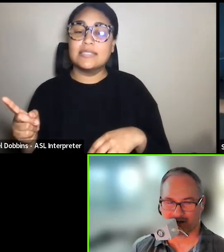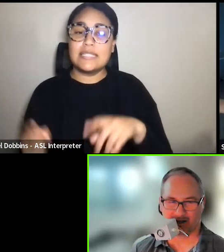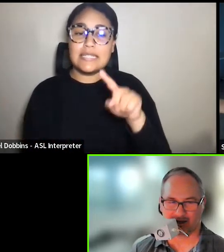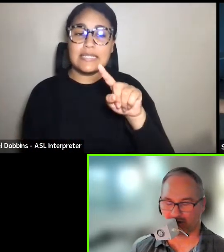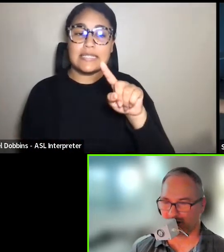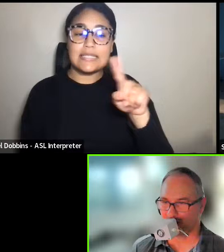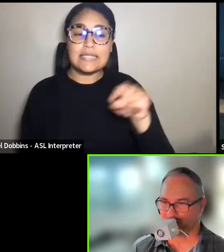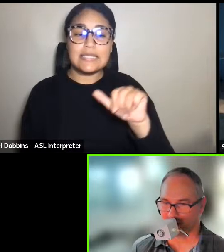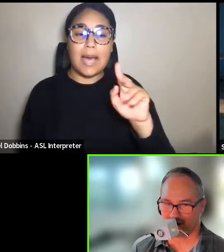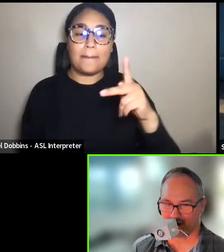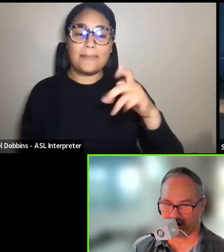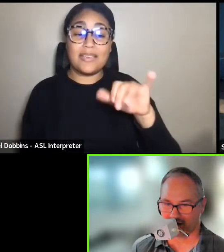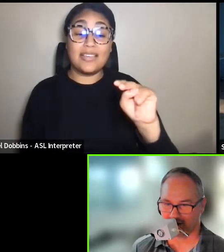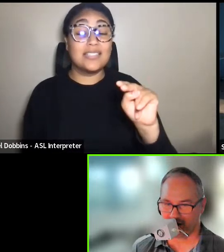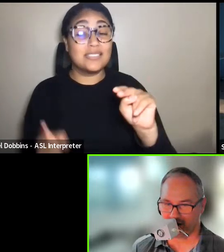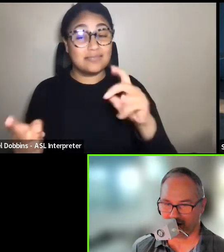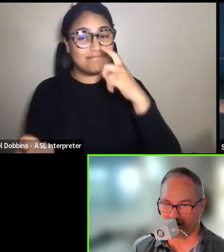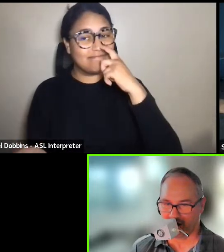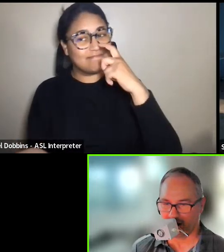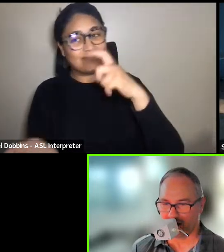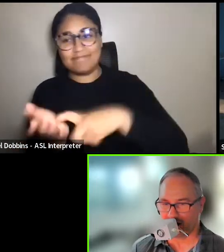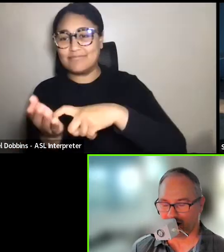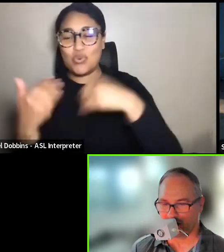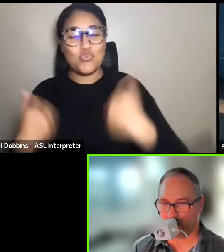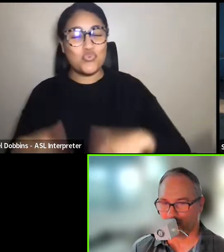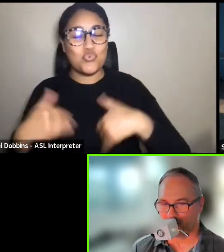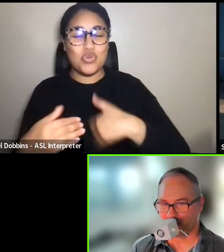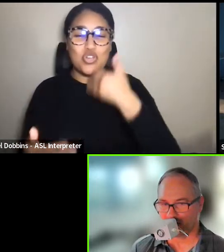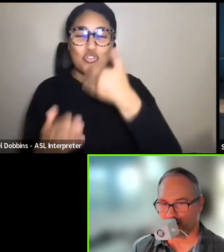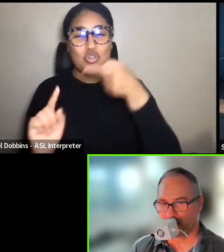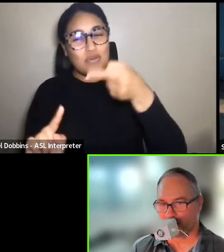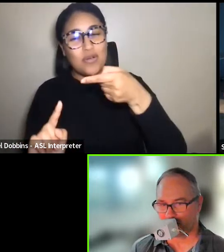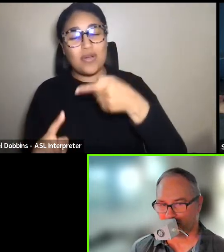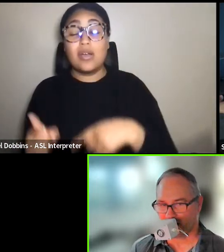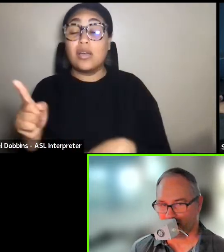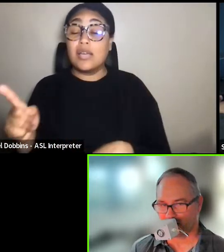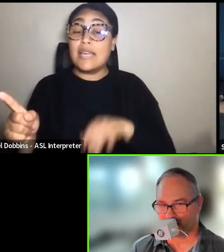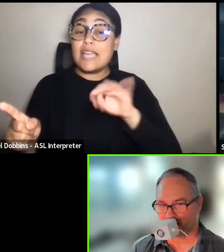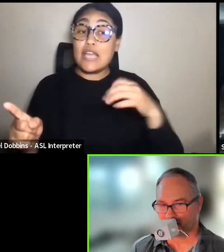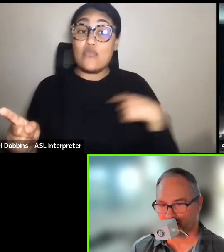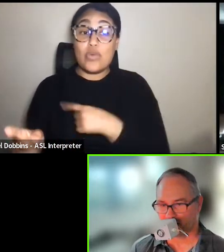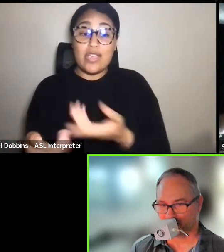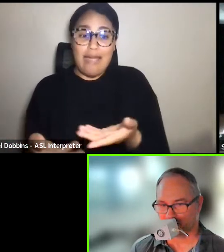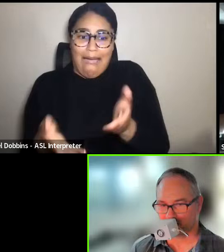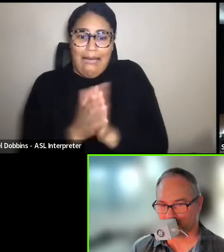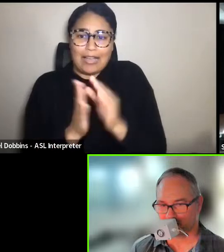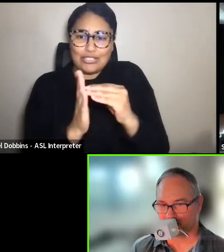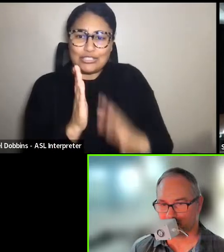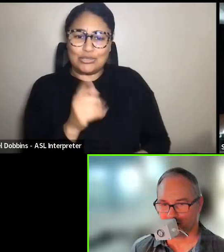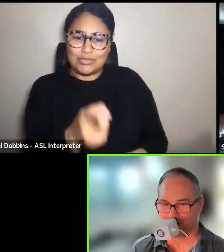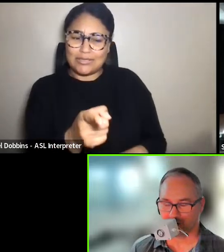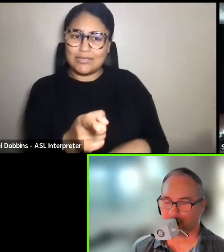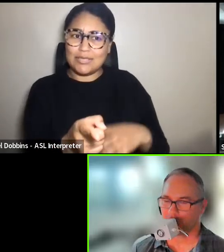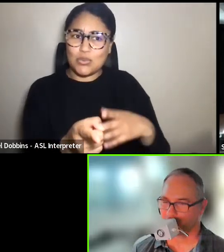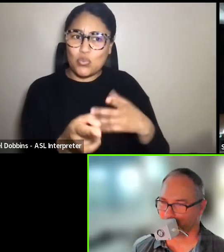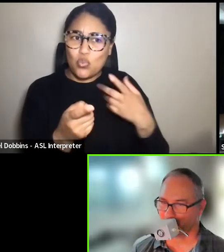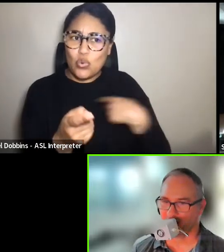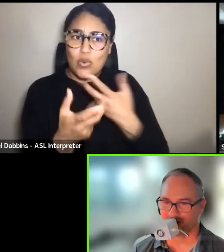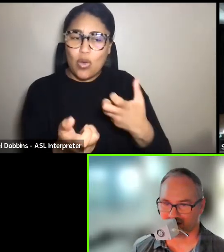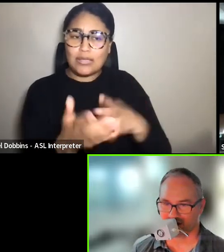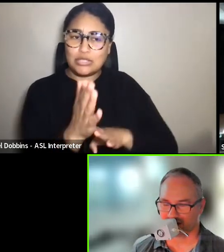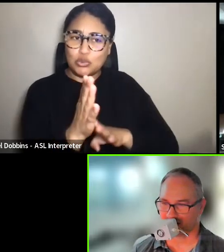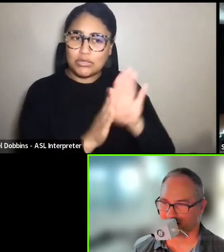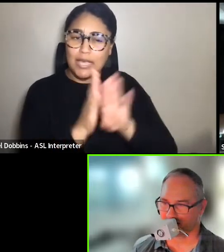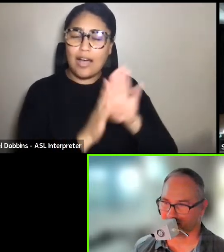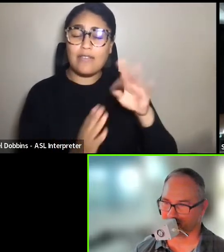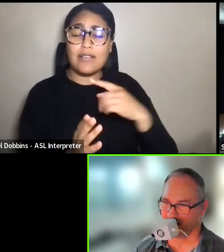Zappian, hit the nail on the nose there. I think it's about when we think about what we're asking our students to do is really to develop critical thinking